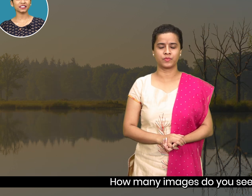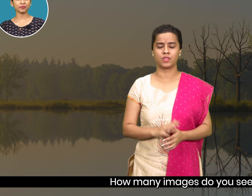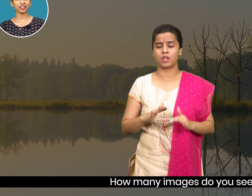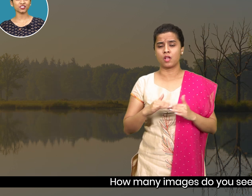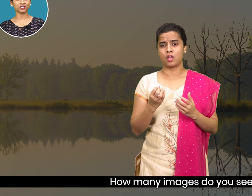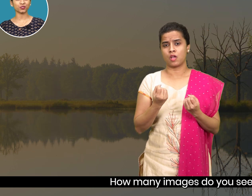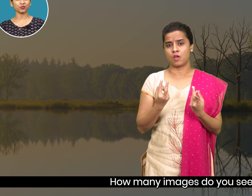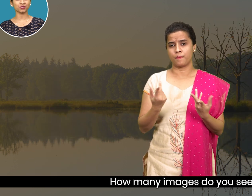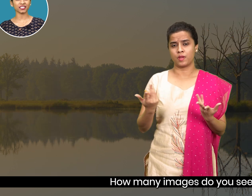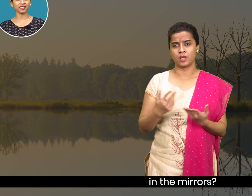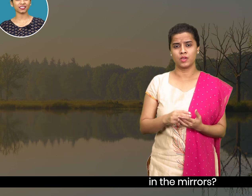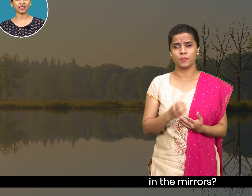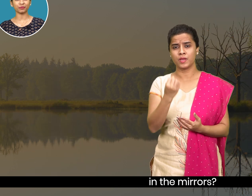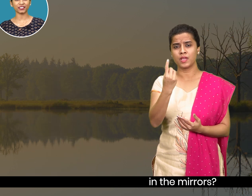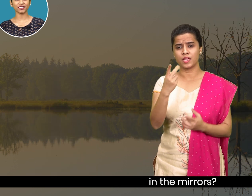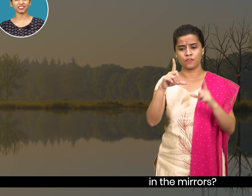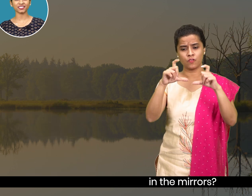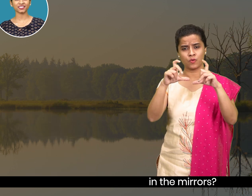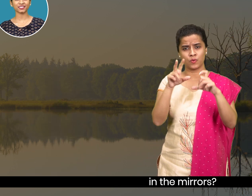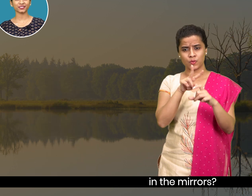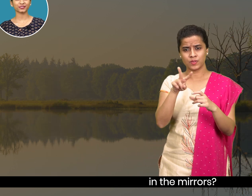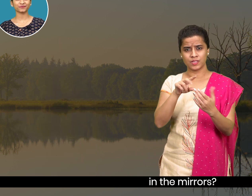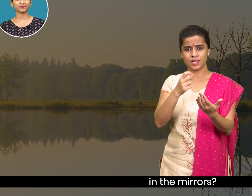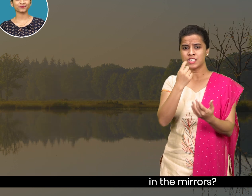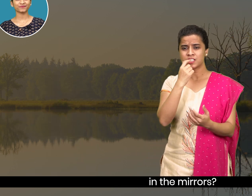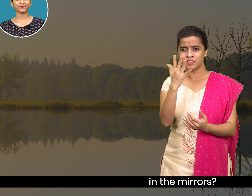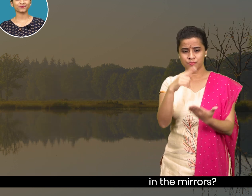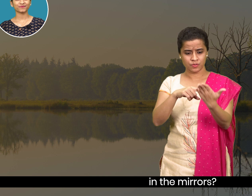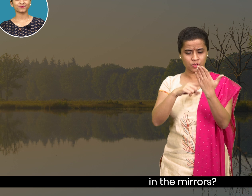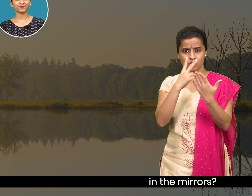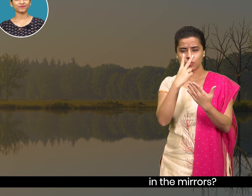How many images do you see in the mirrors?